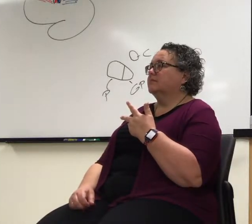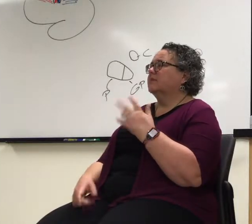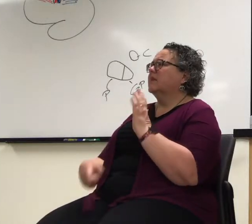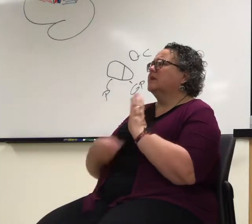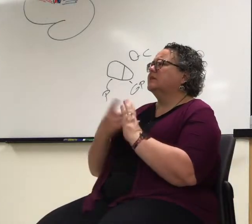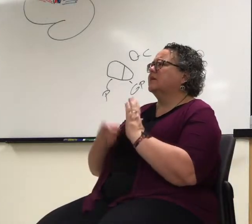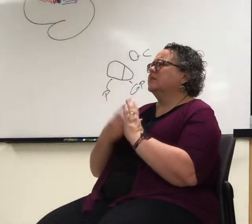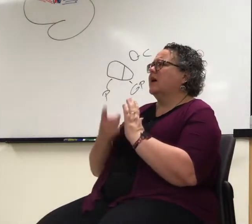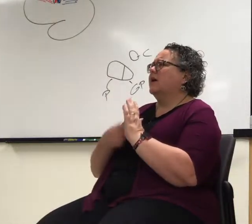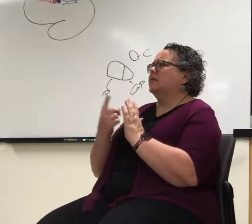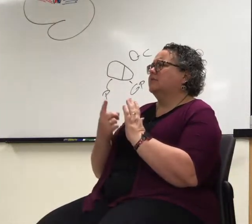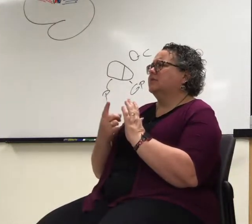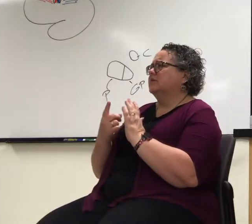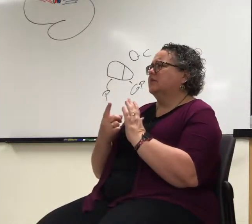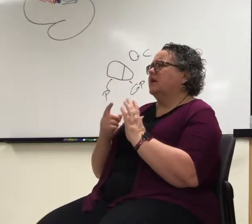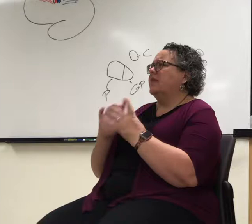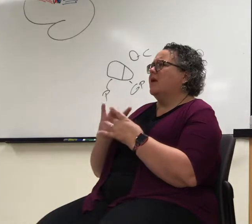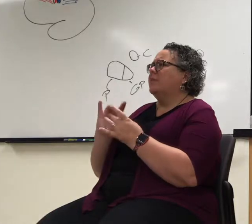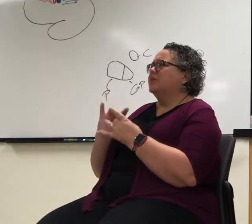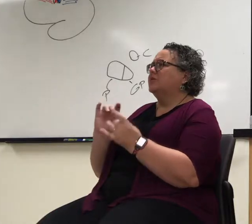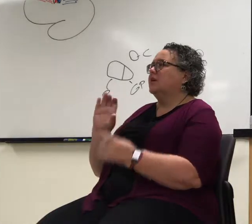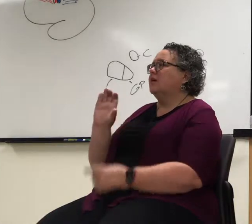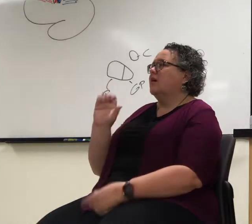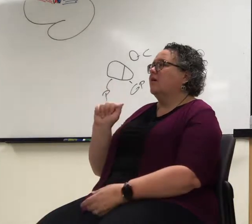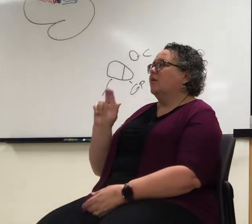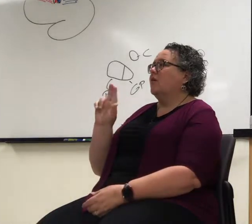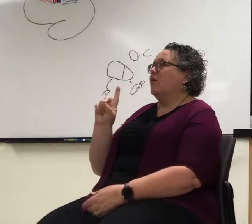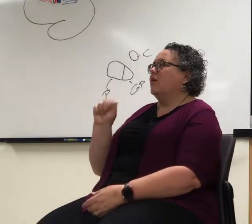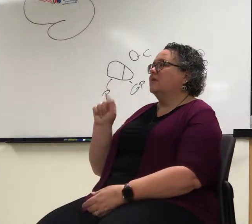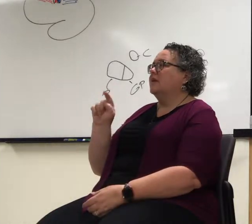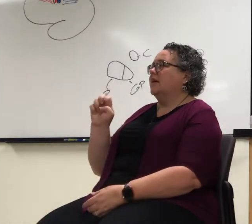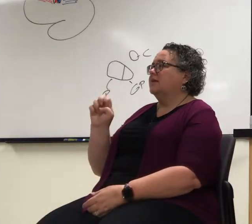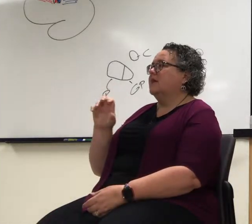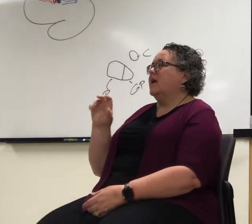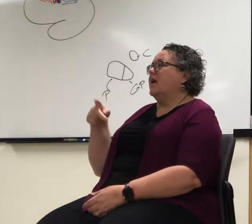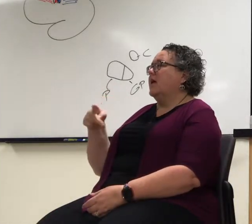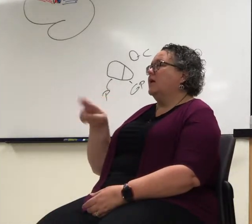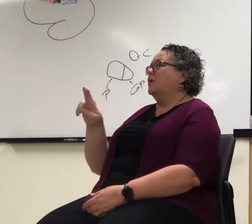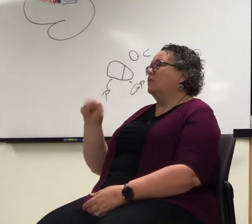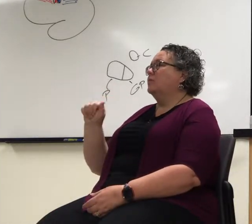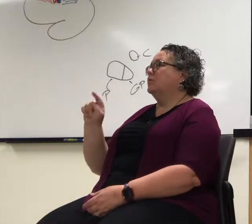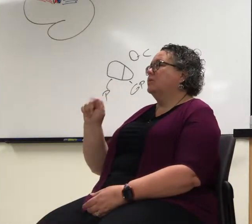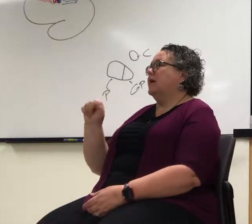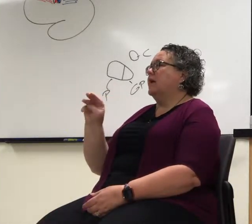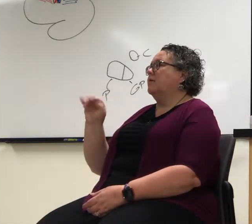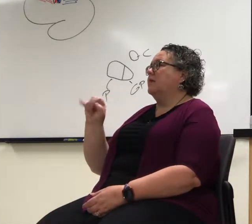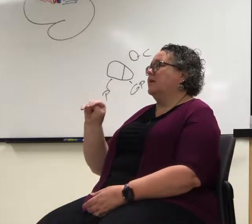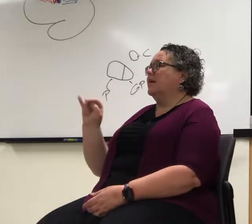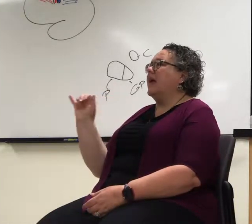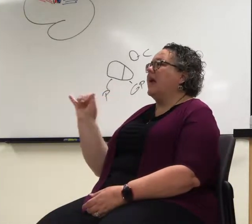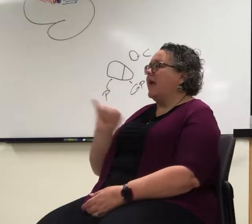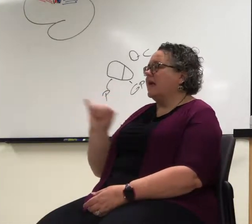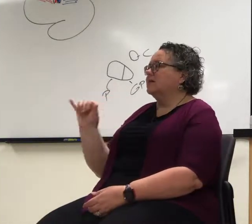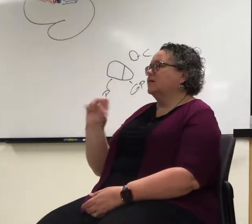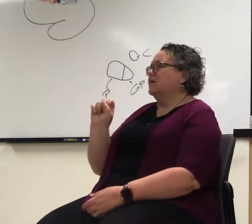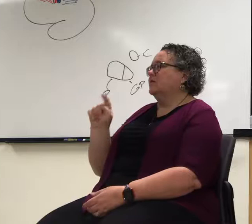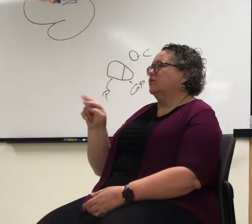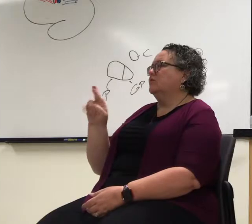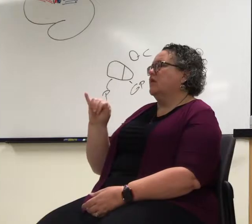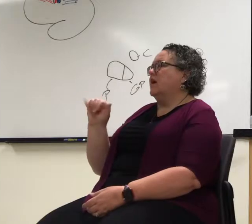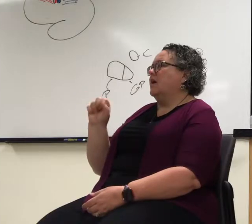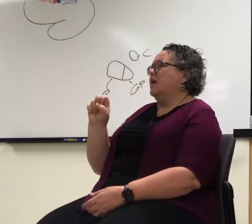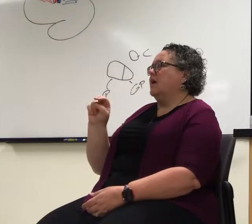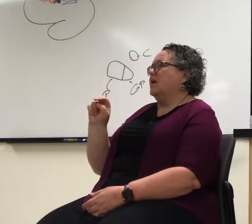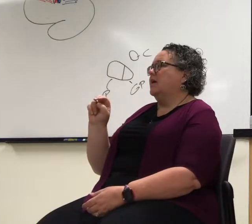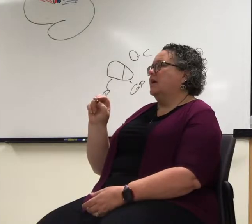Sometimes they refer to caudate and putamen as striatum. That's another term I've seen there. Put that in